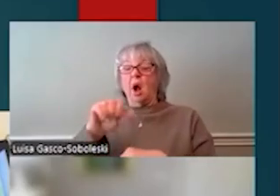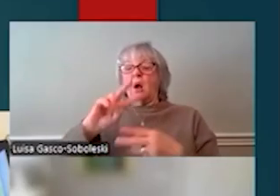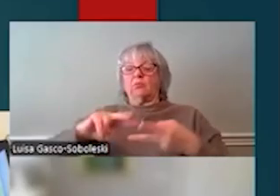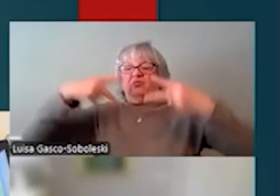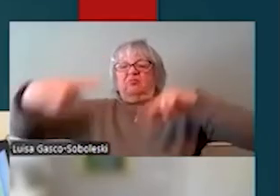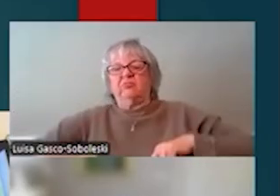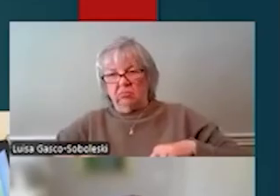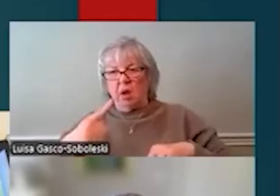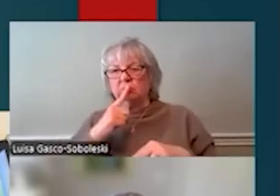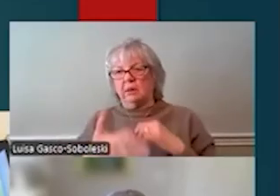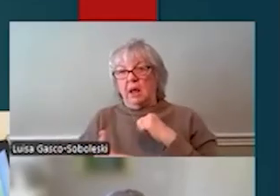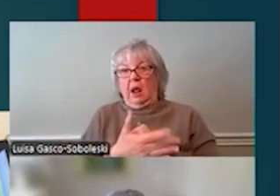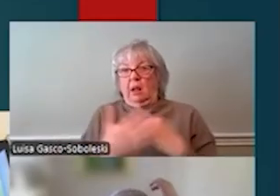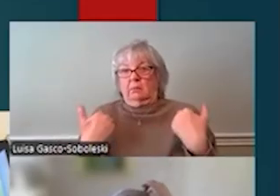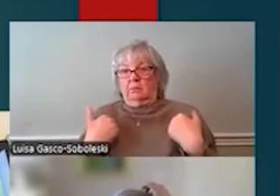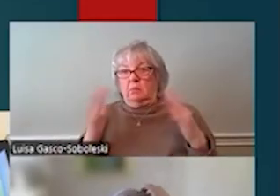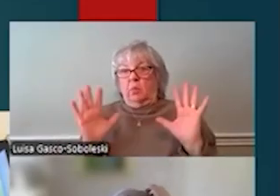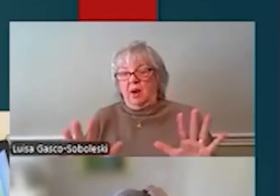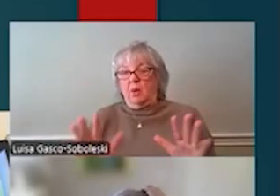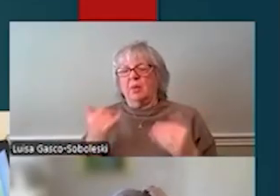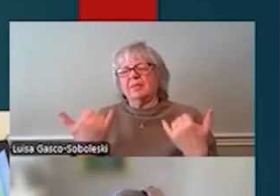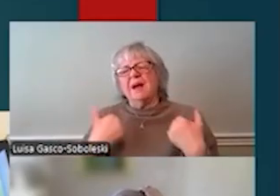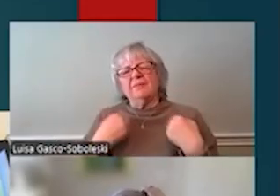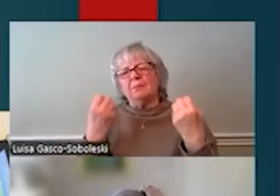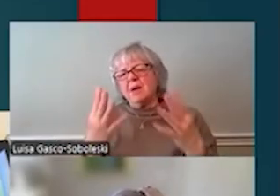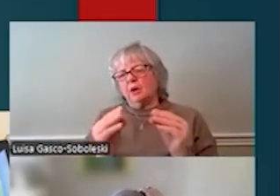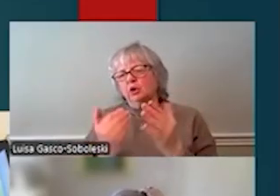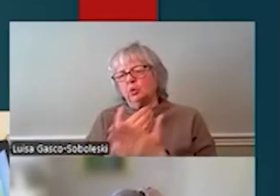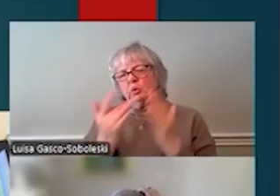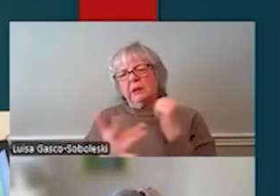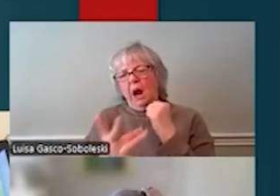currently off, then they'll actually turn on. So it's able to work in either